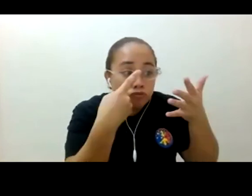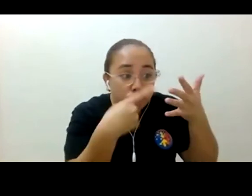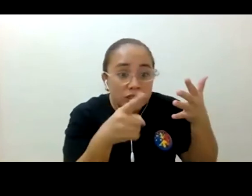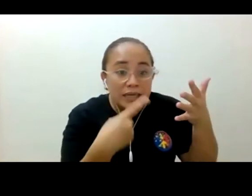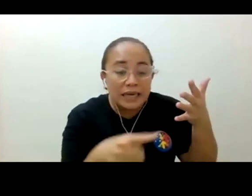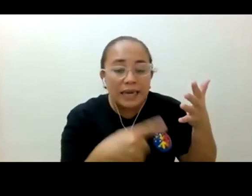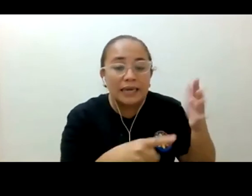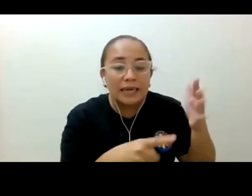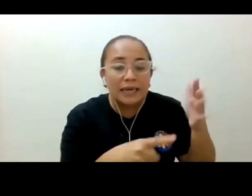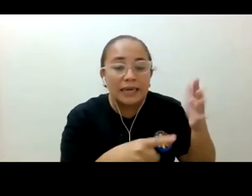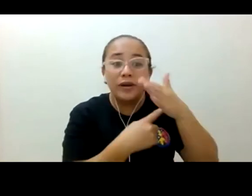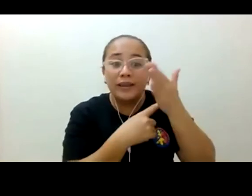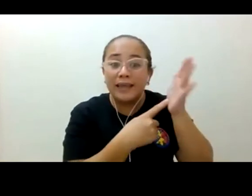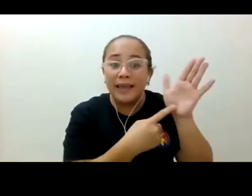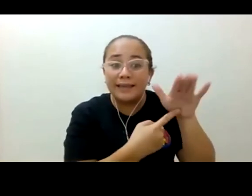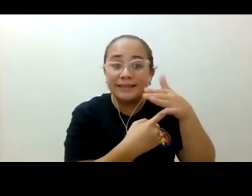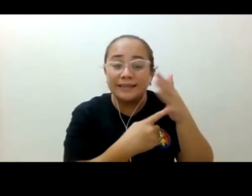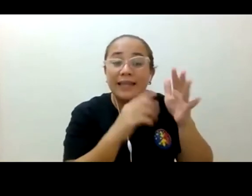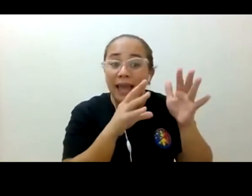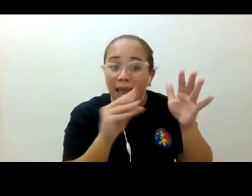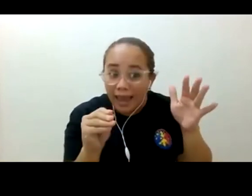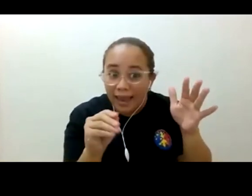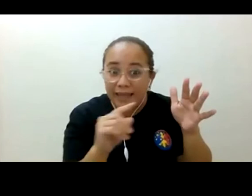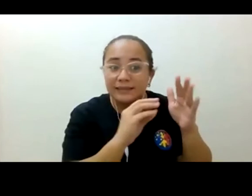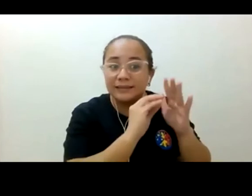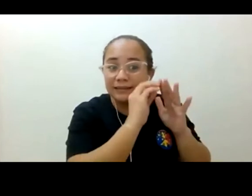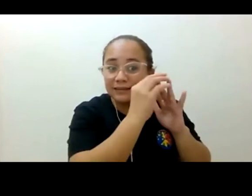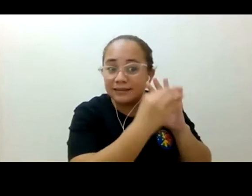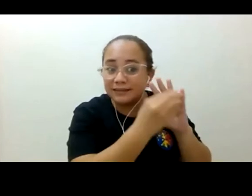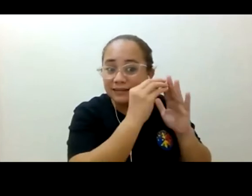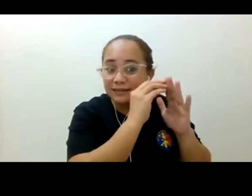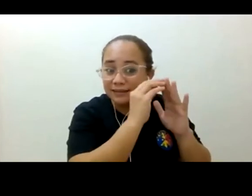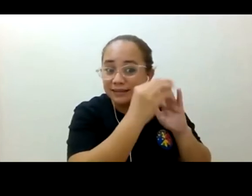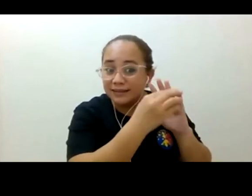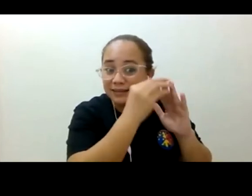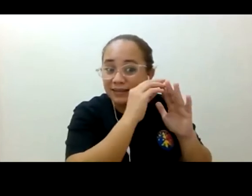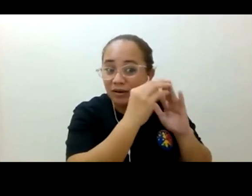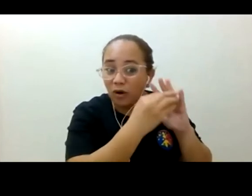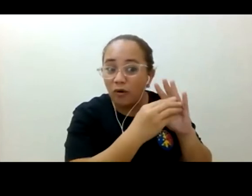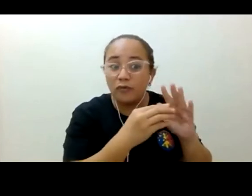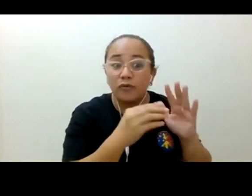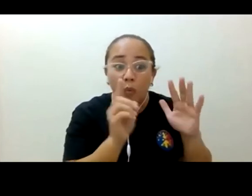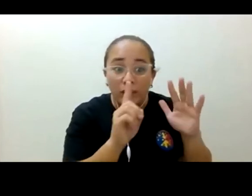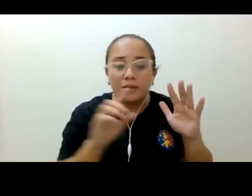the palm and the orientation of the fingers of the dominant hand.